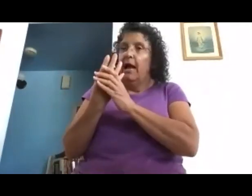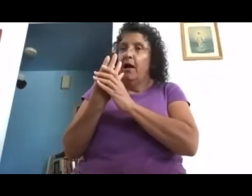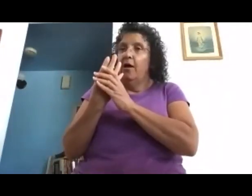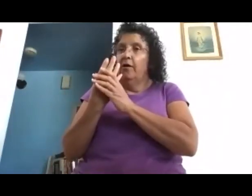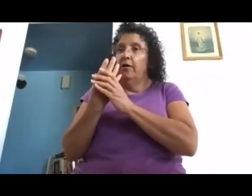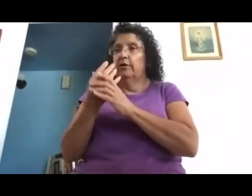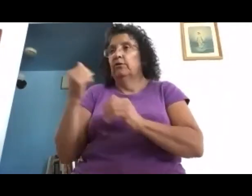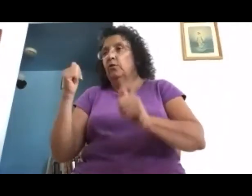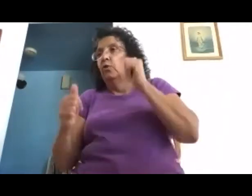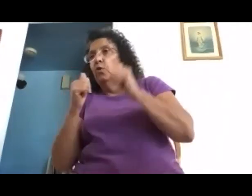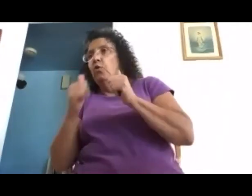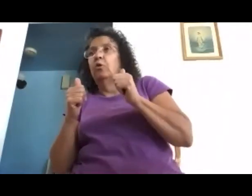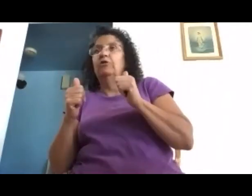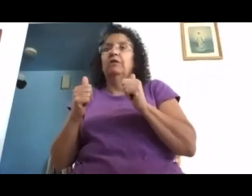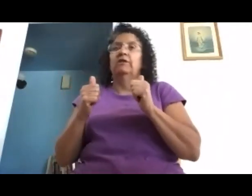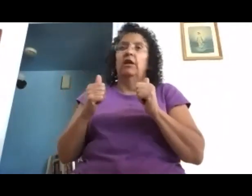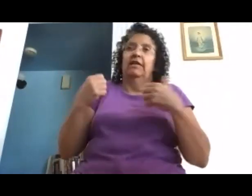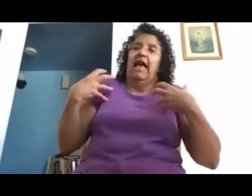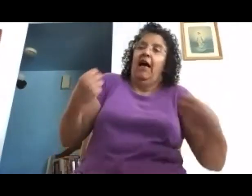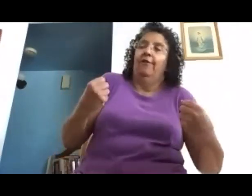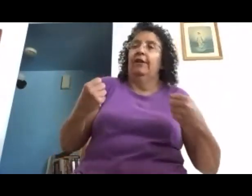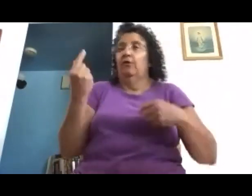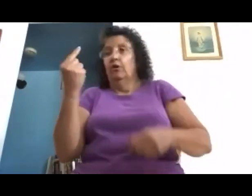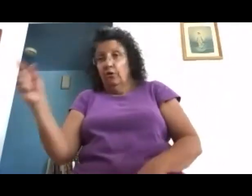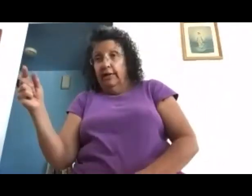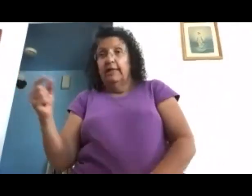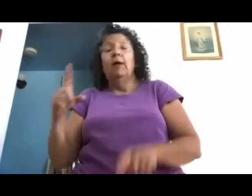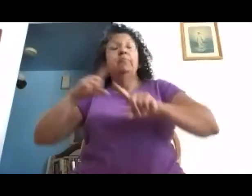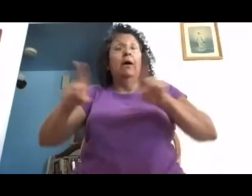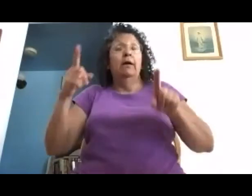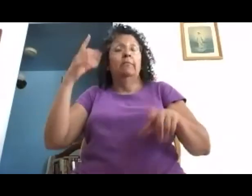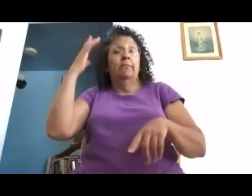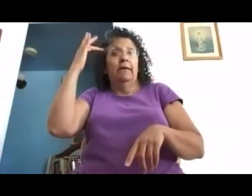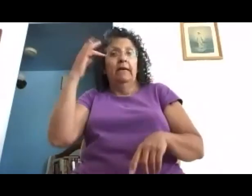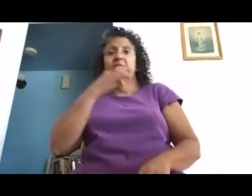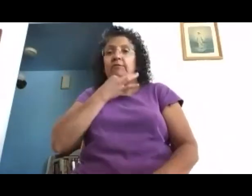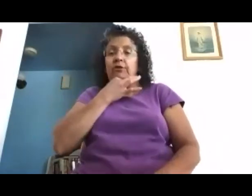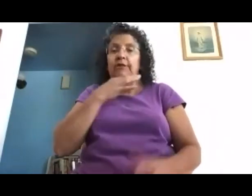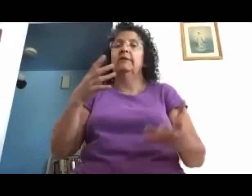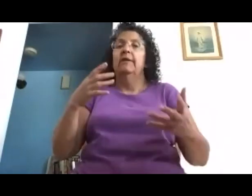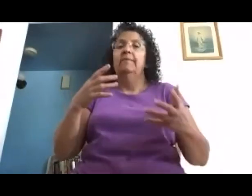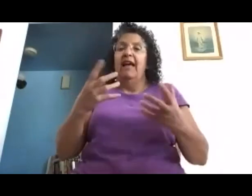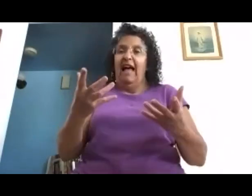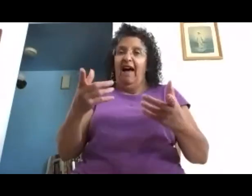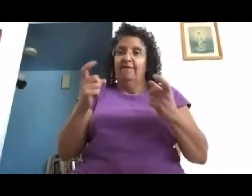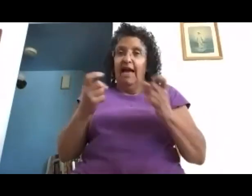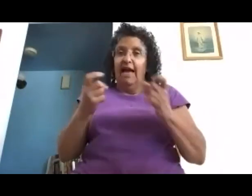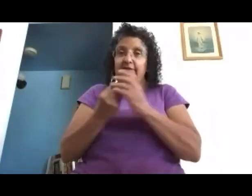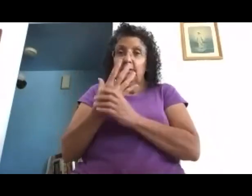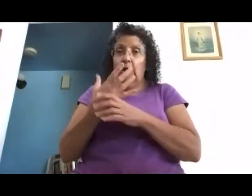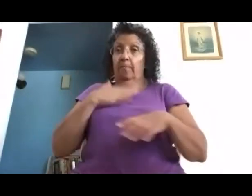green. But because I'm curious about how fast they go, my dependent variable